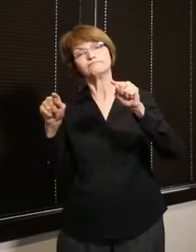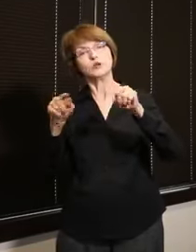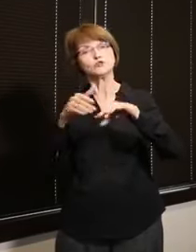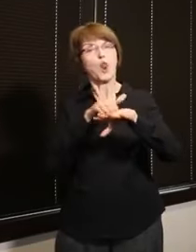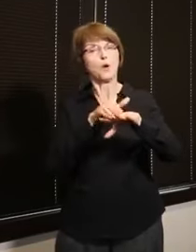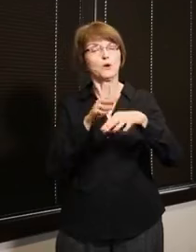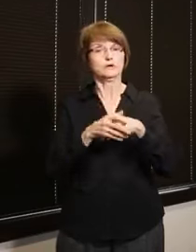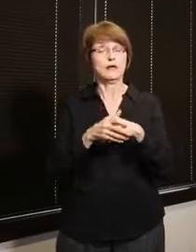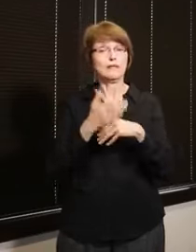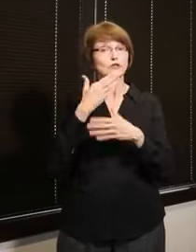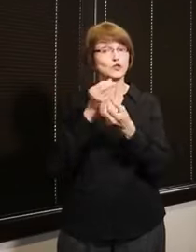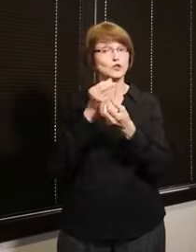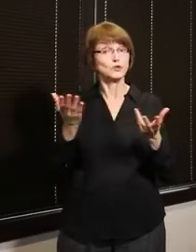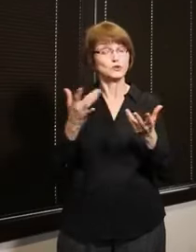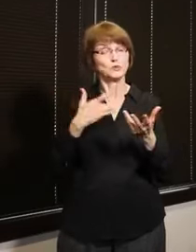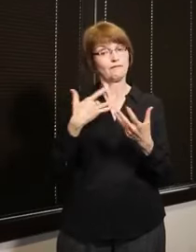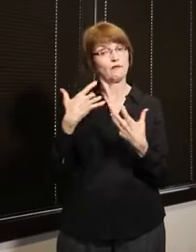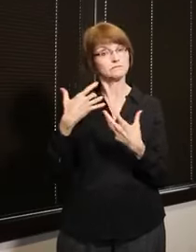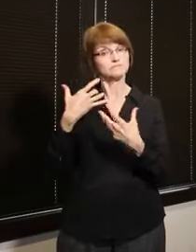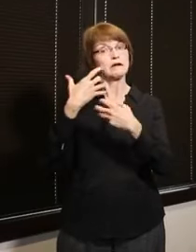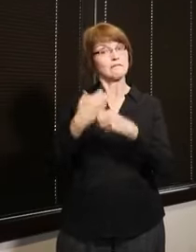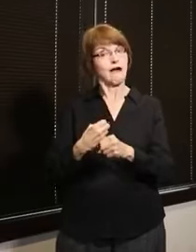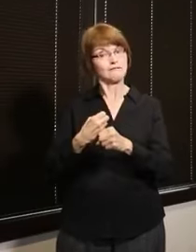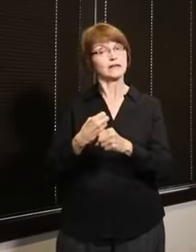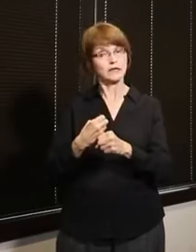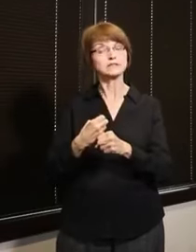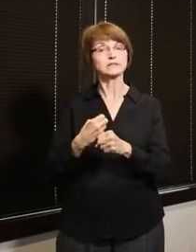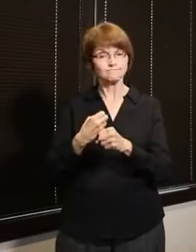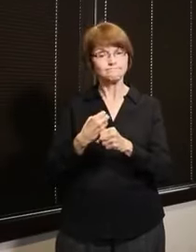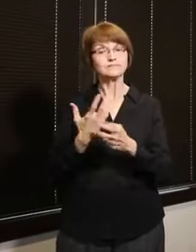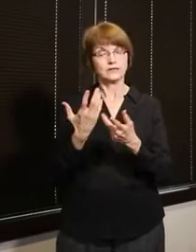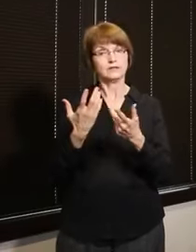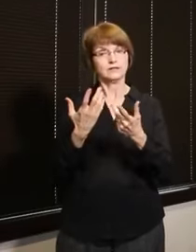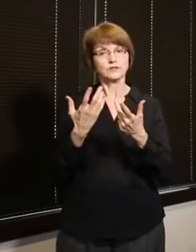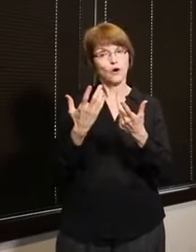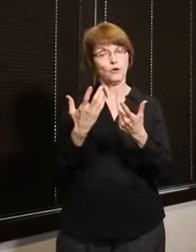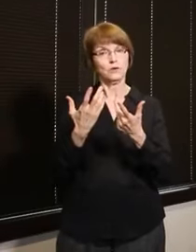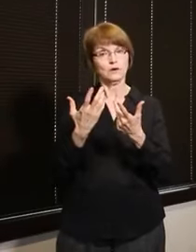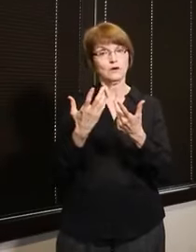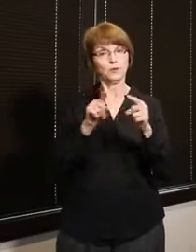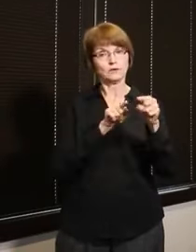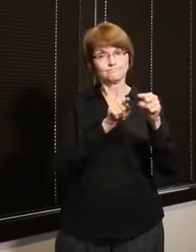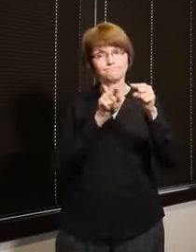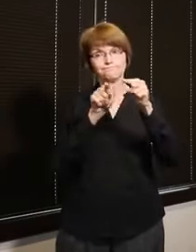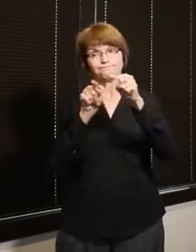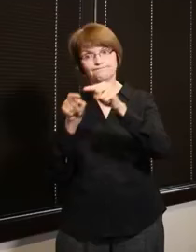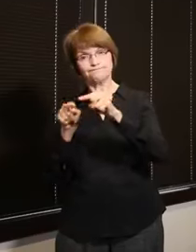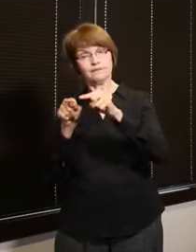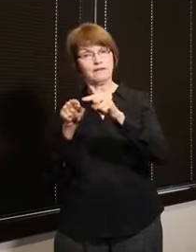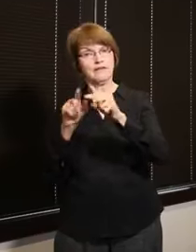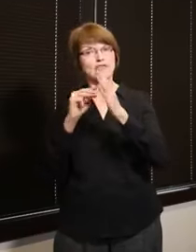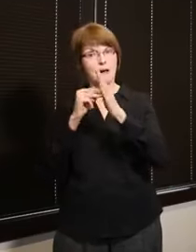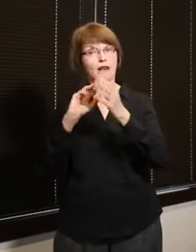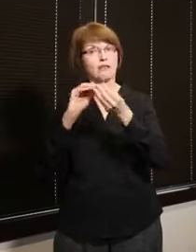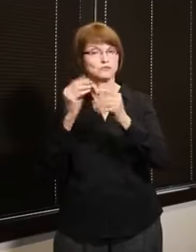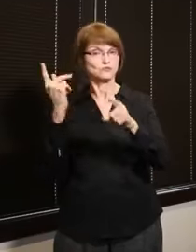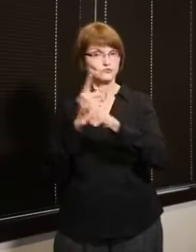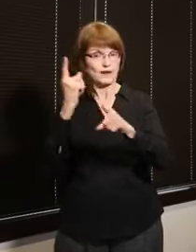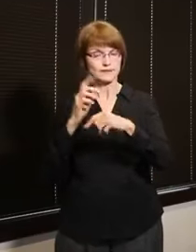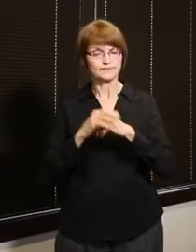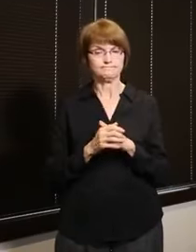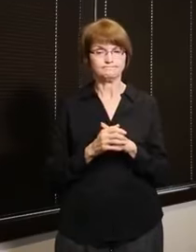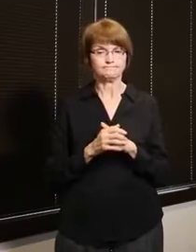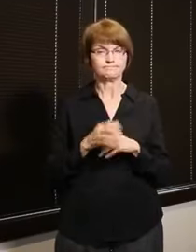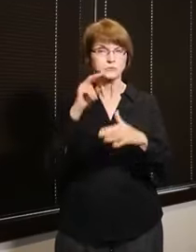news as well. And we feel pretty confident that we're tracking along with the right model. So now, as